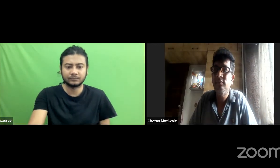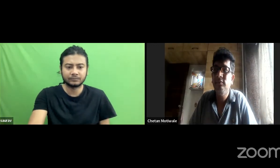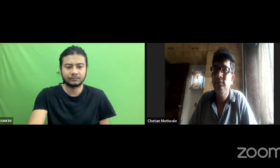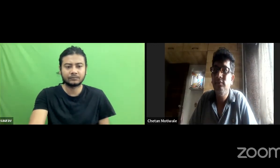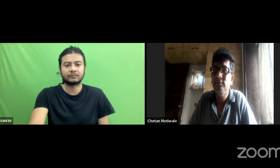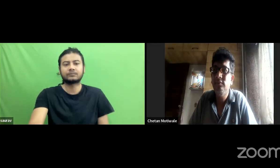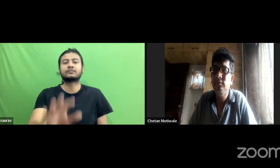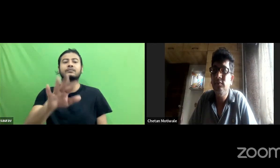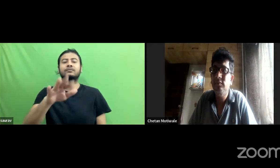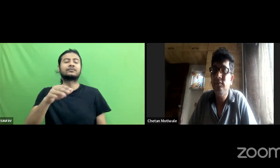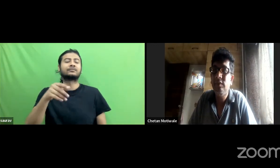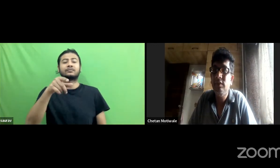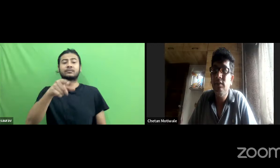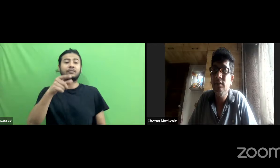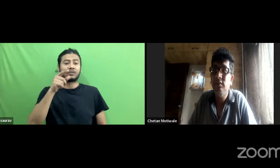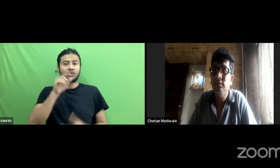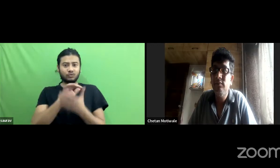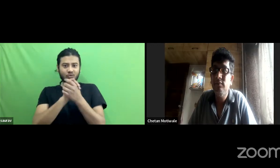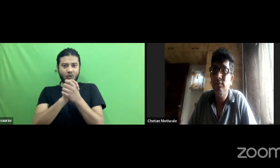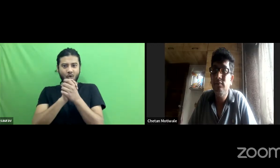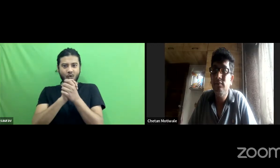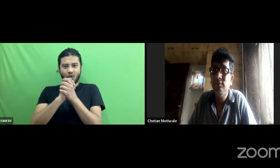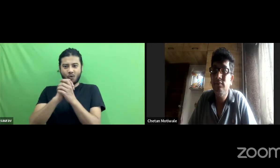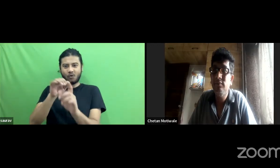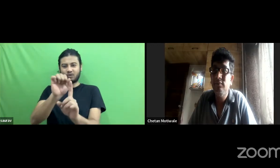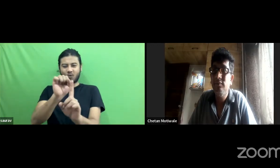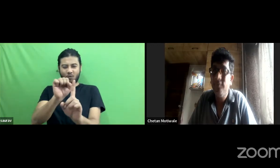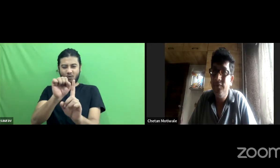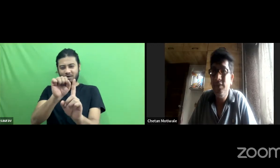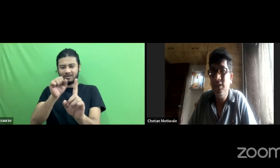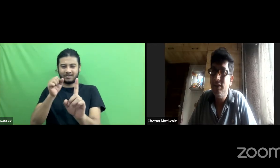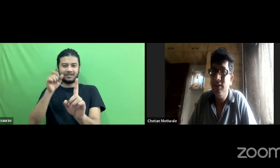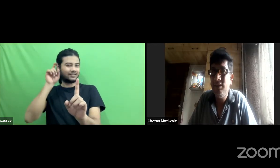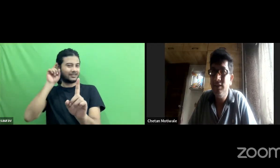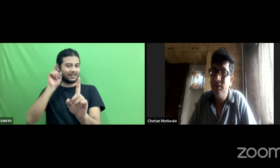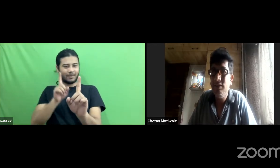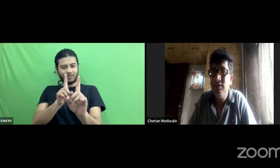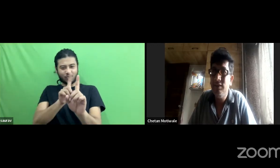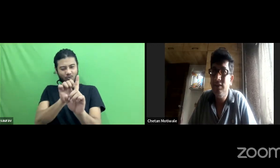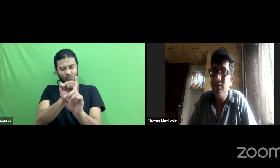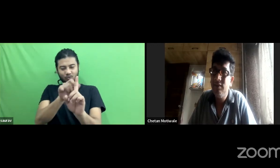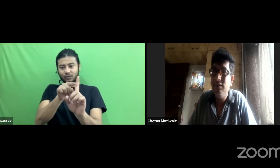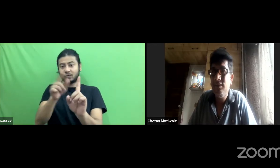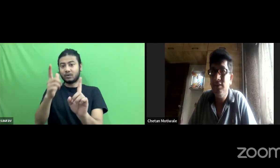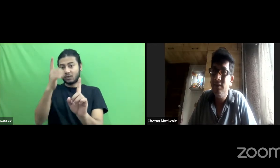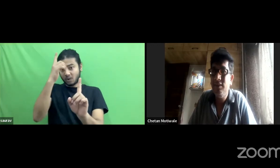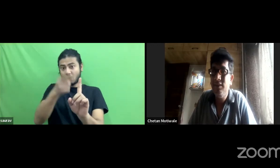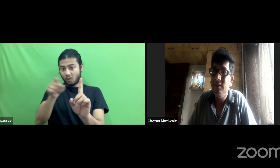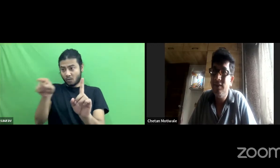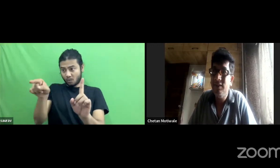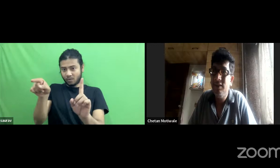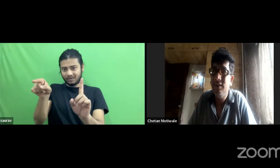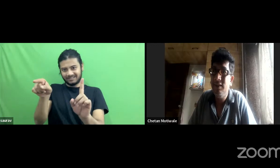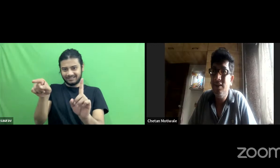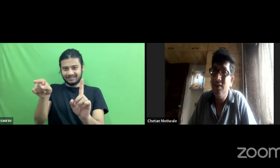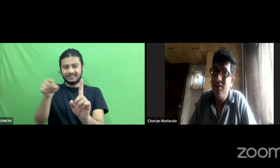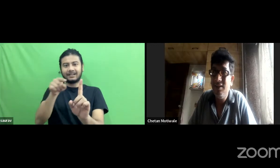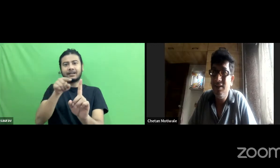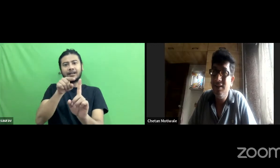duty. Because he should not go back. He should not die before paying back the debt. That would be very